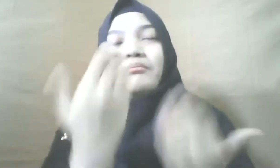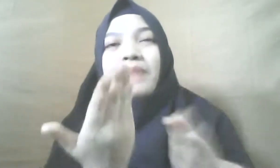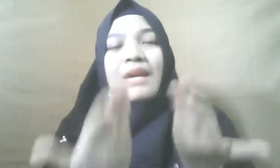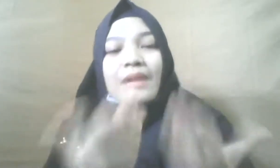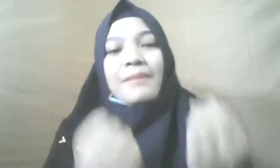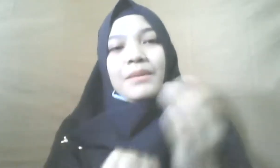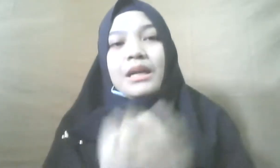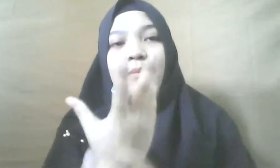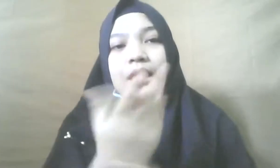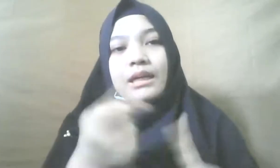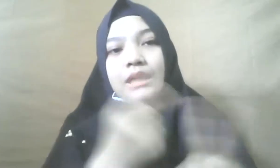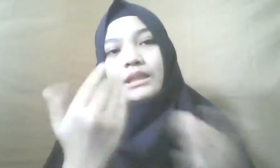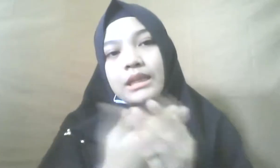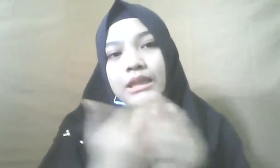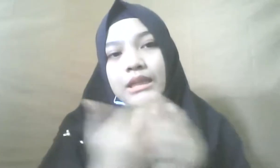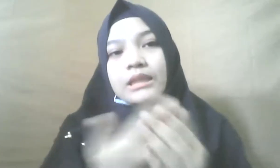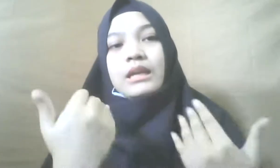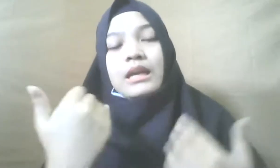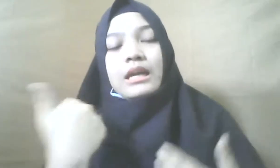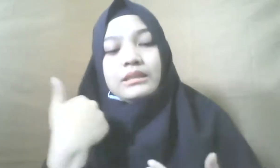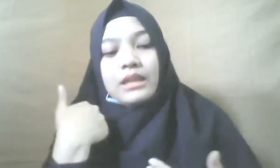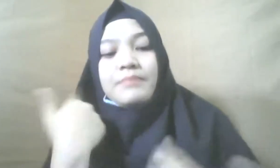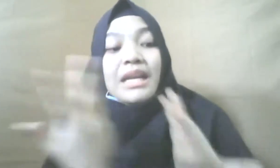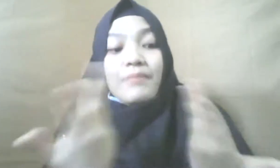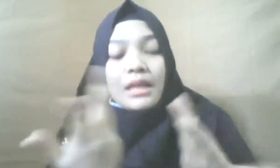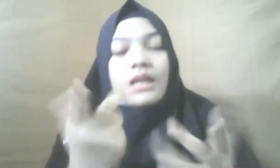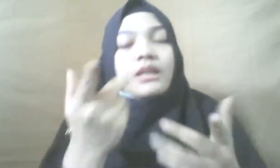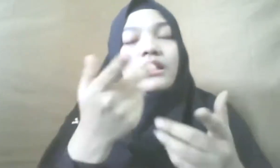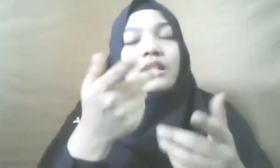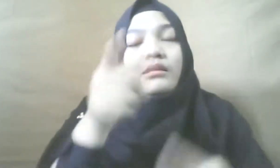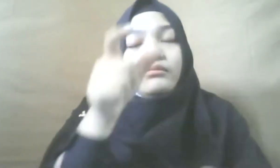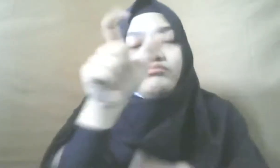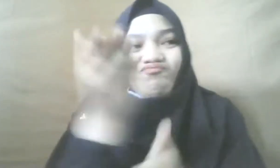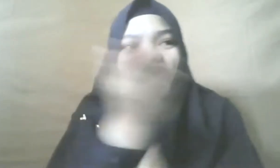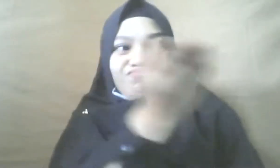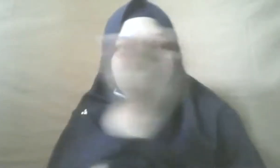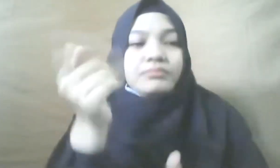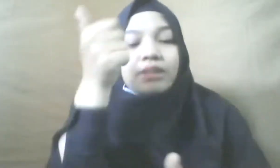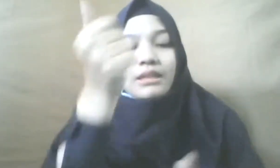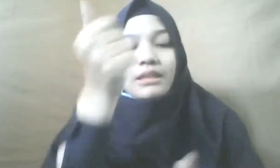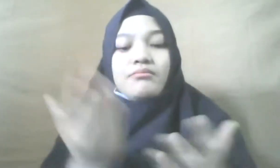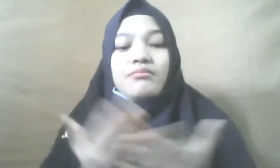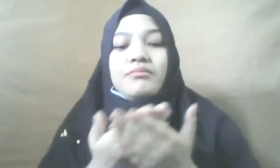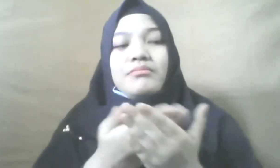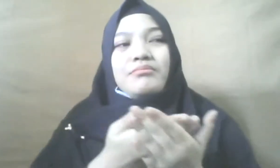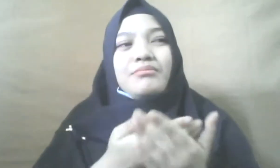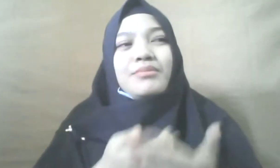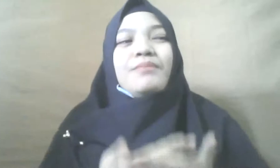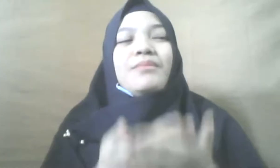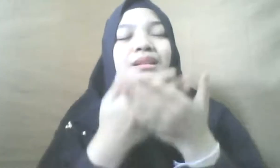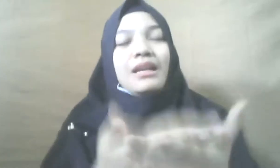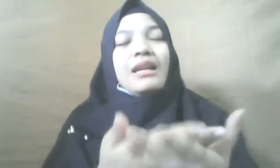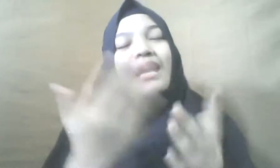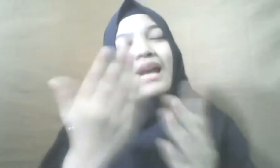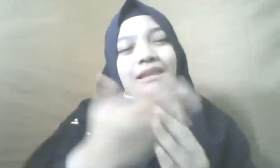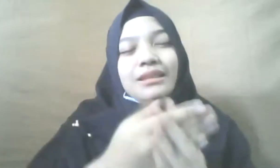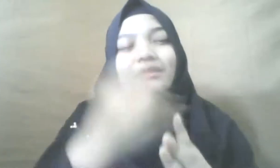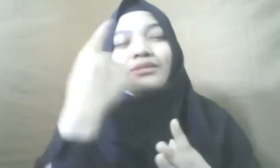have provided access to students with disabilities. And of the